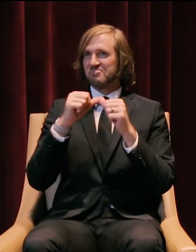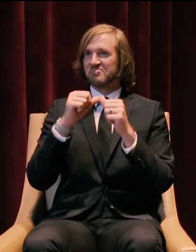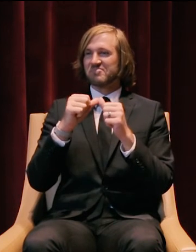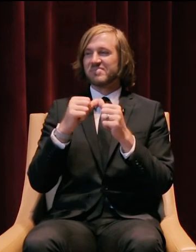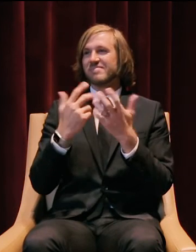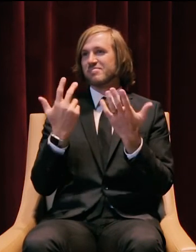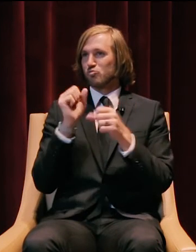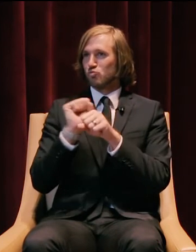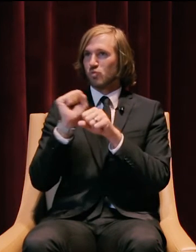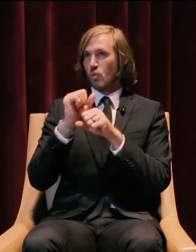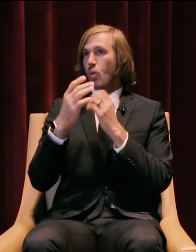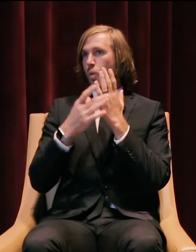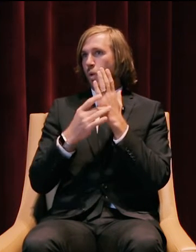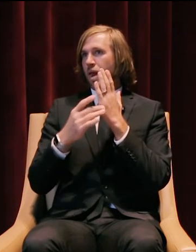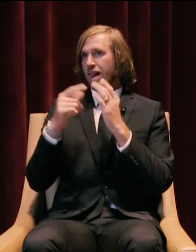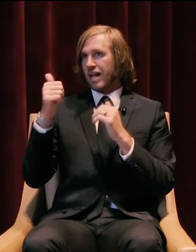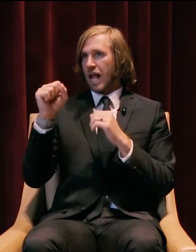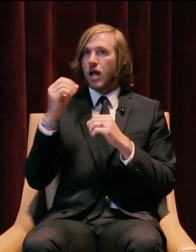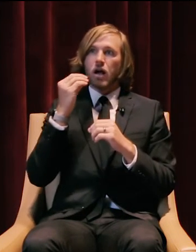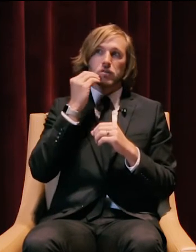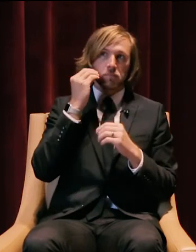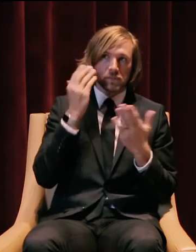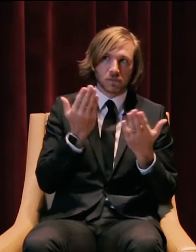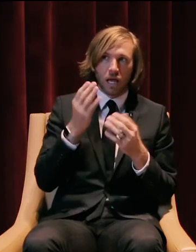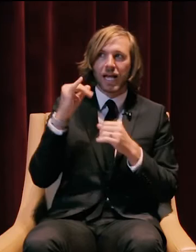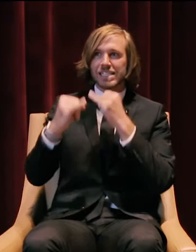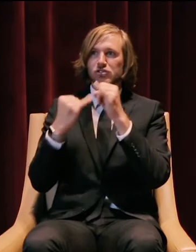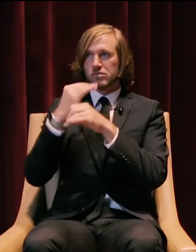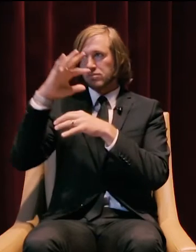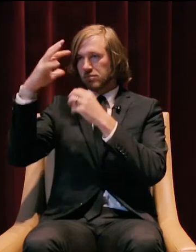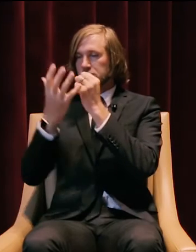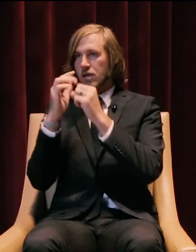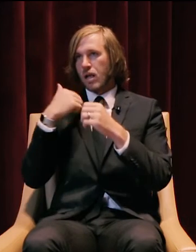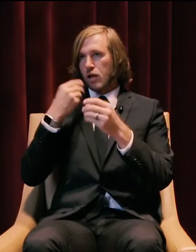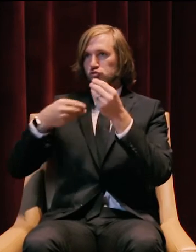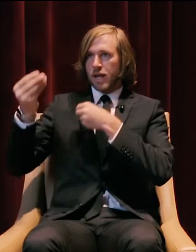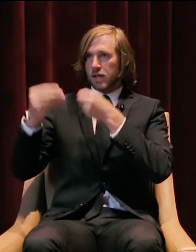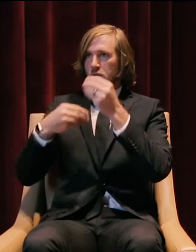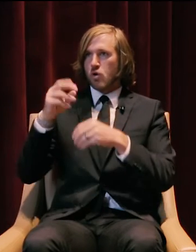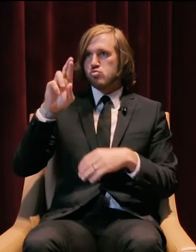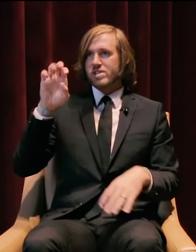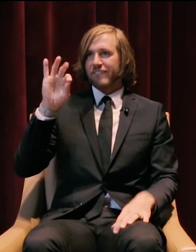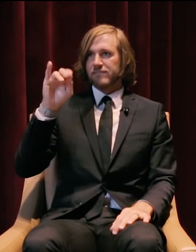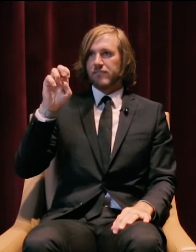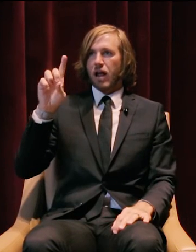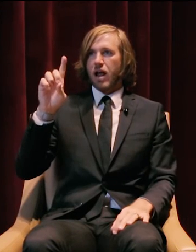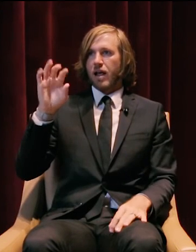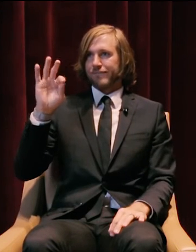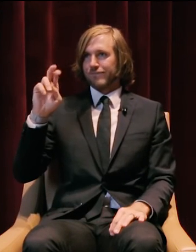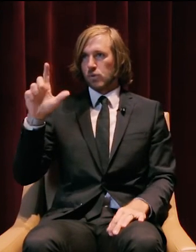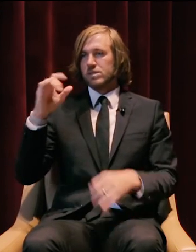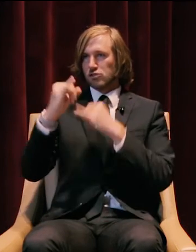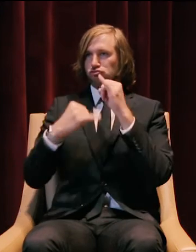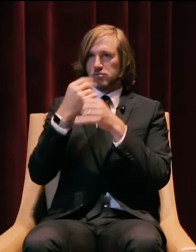to work oil and gas, domestic and international refined. I trade refined fuels